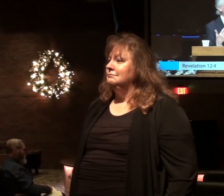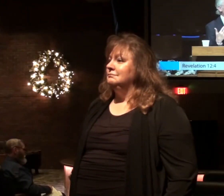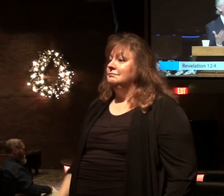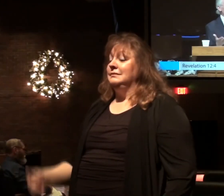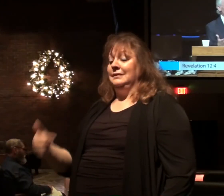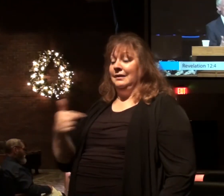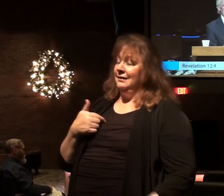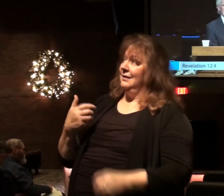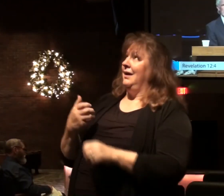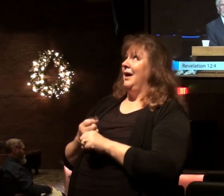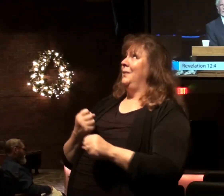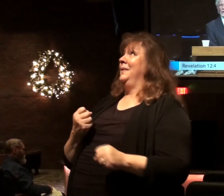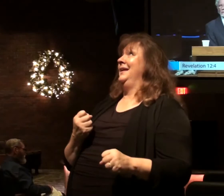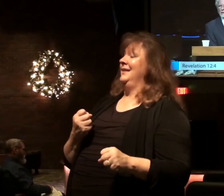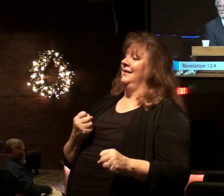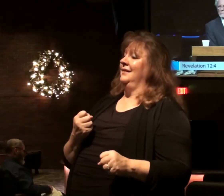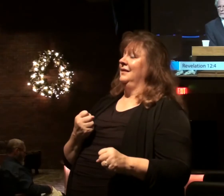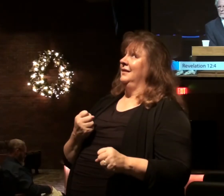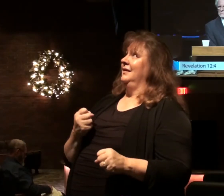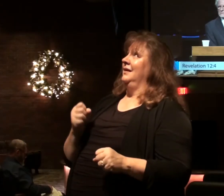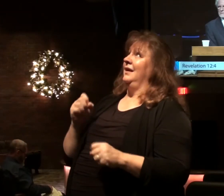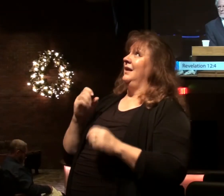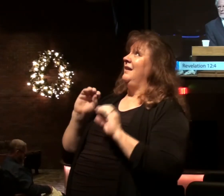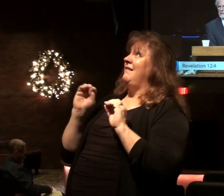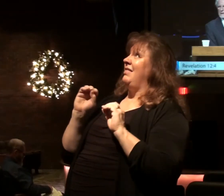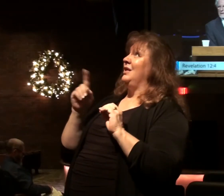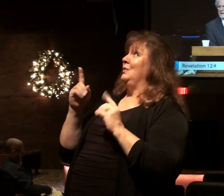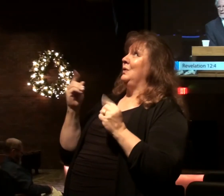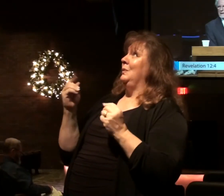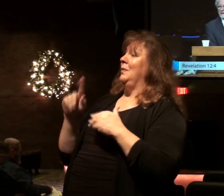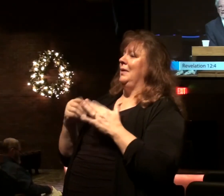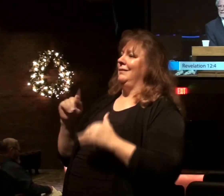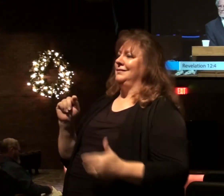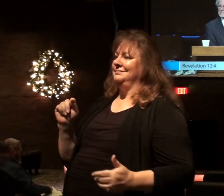I win. There's no redemption.